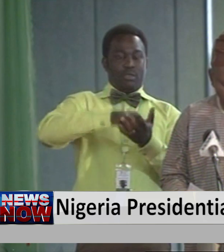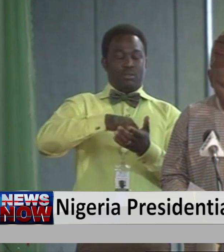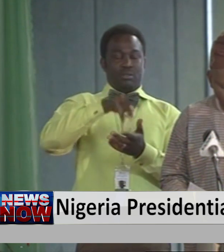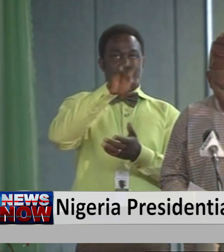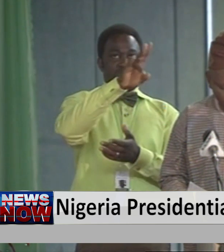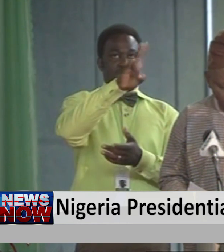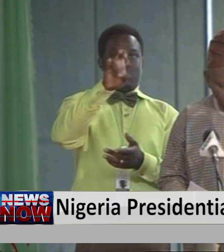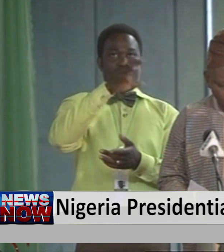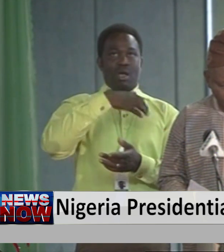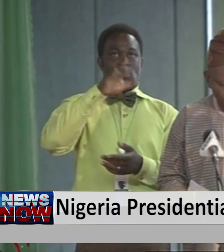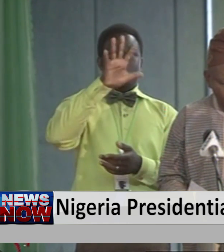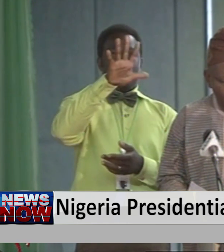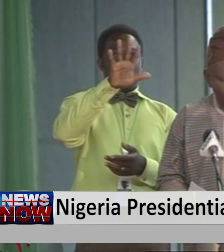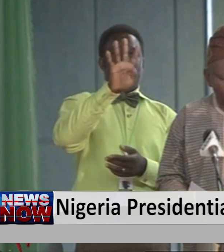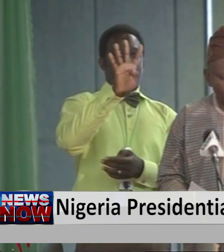8,754.